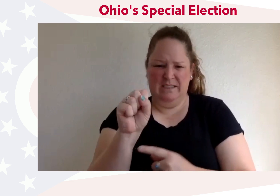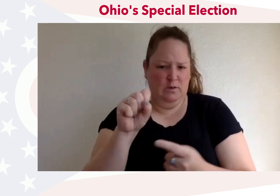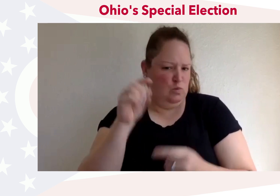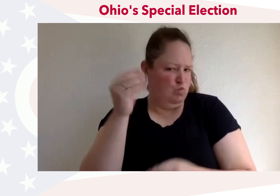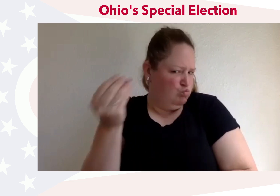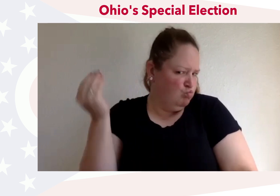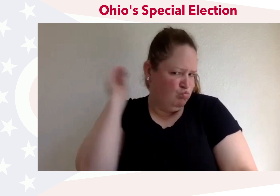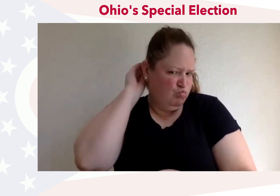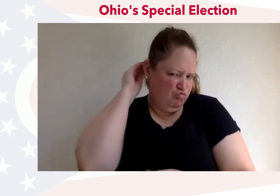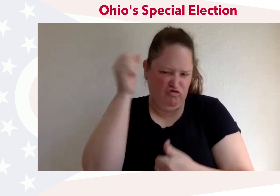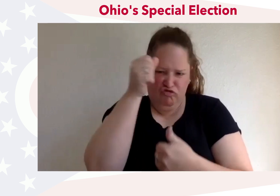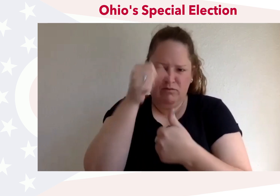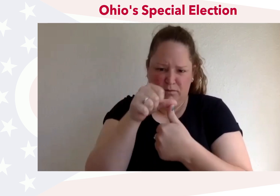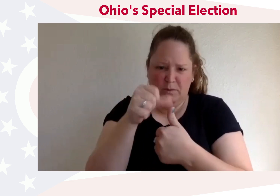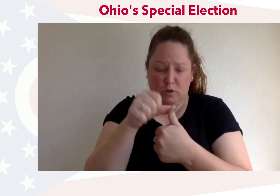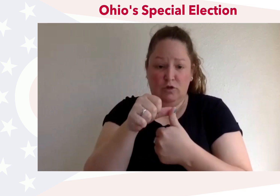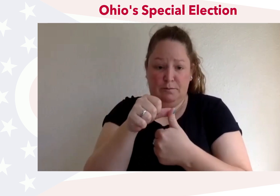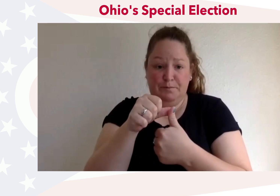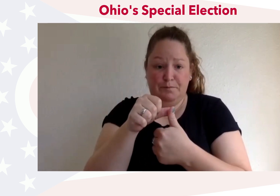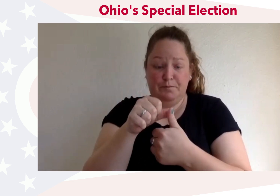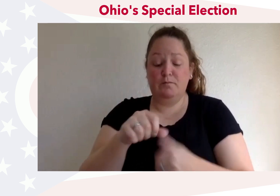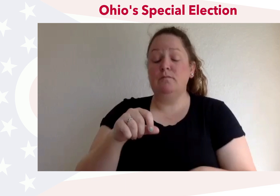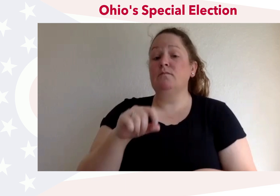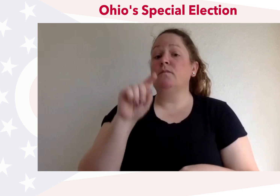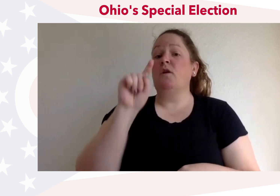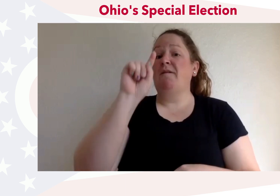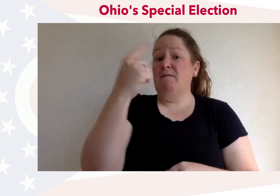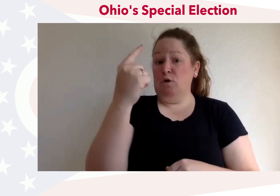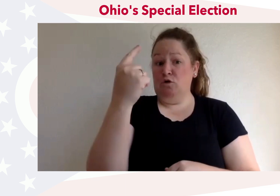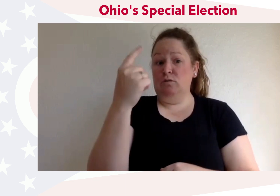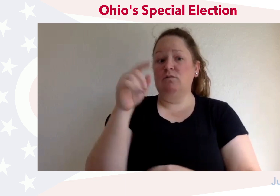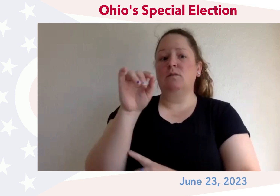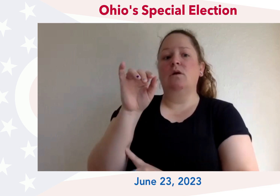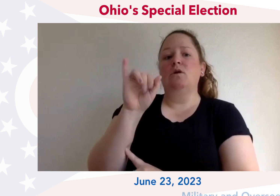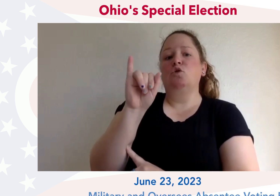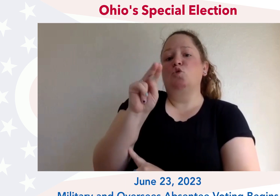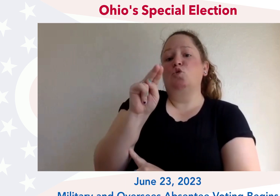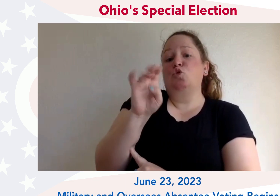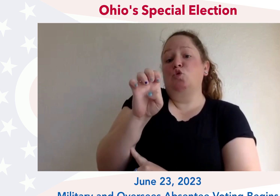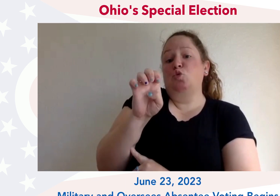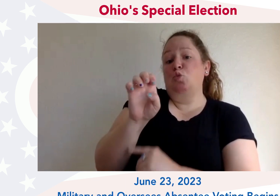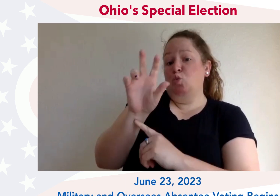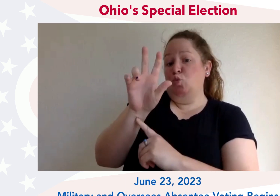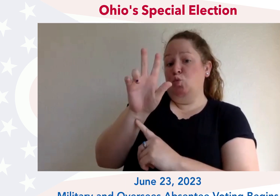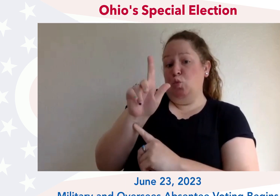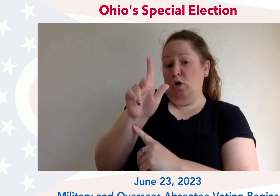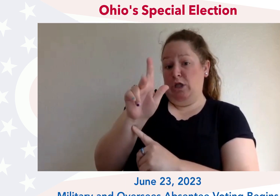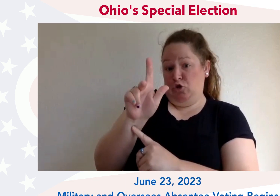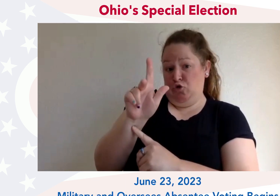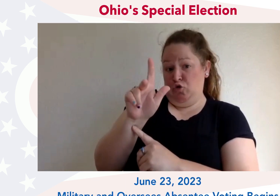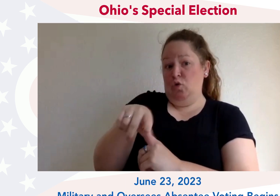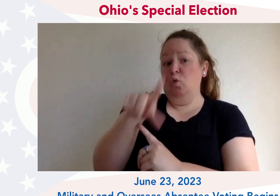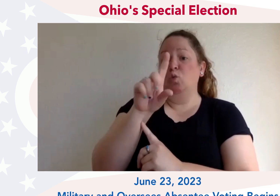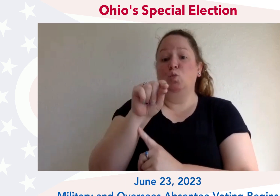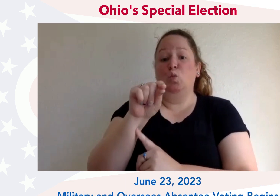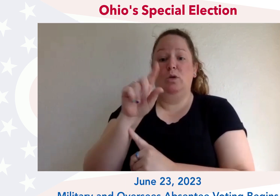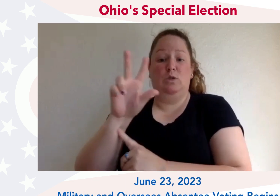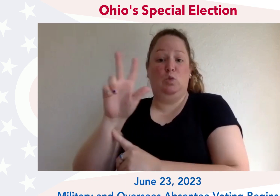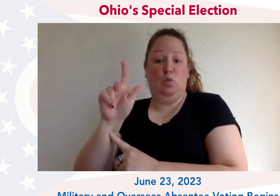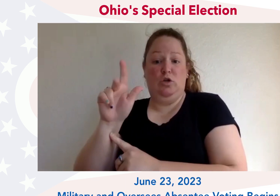I'd like to give you a couple specific dates to remember regarding this election. The first is June